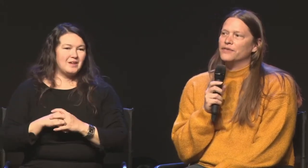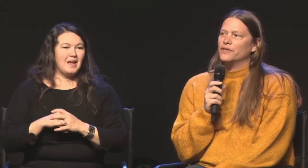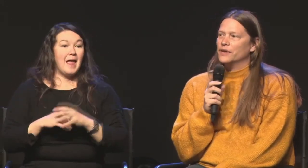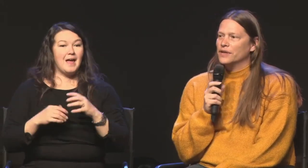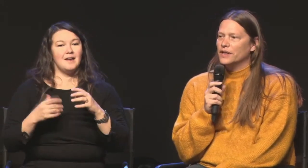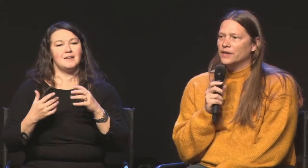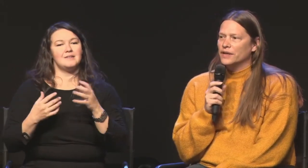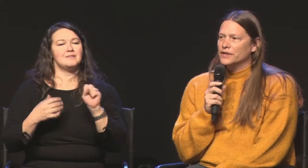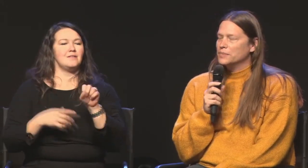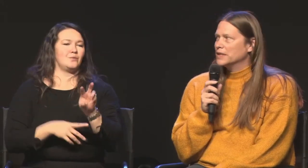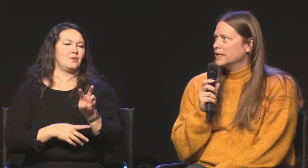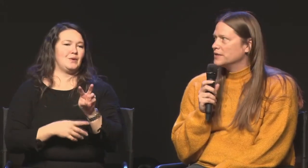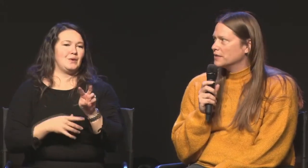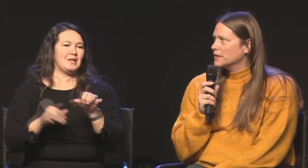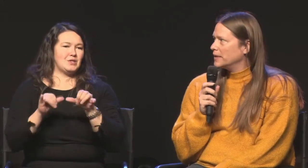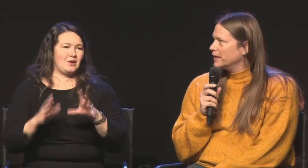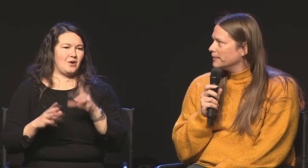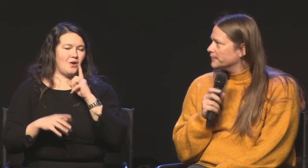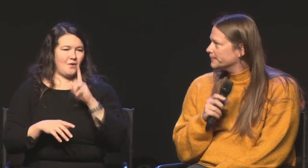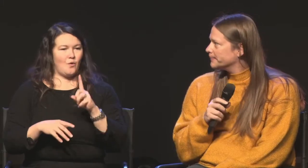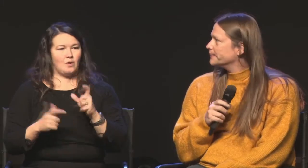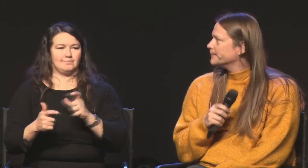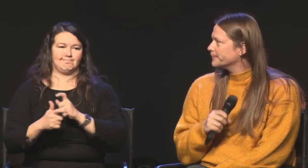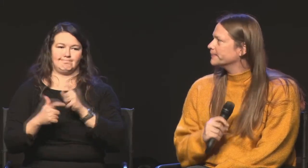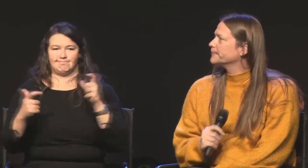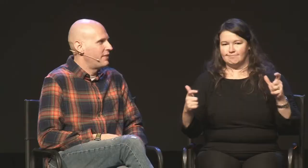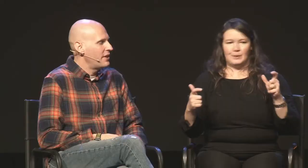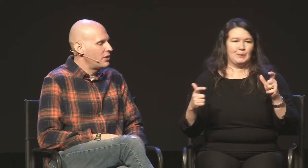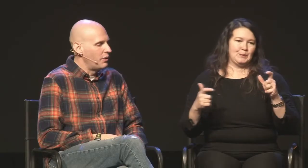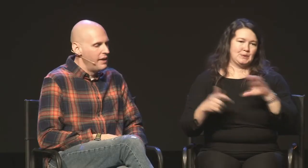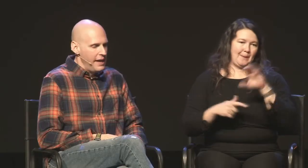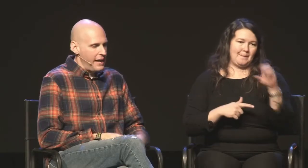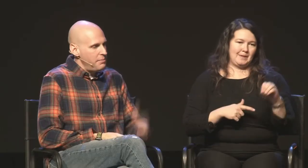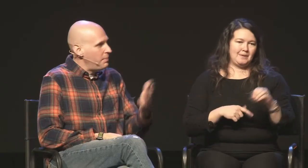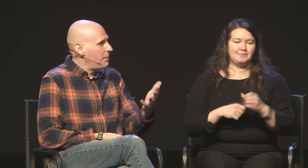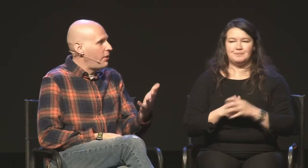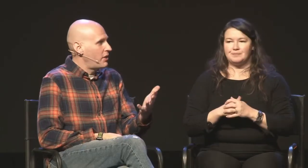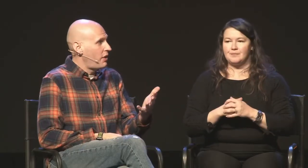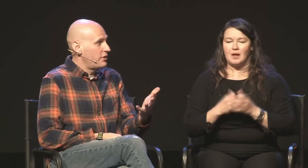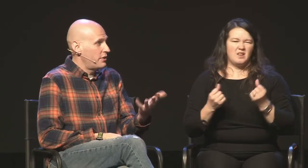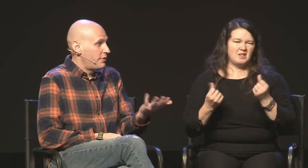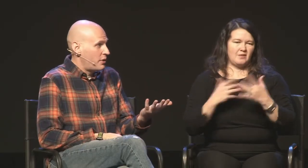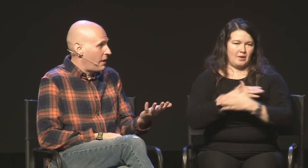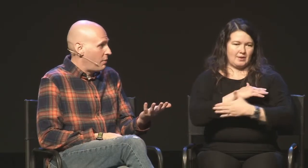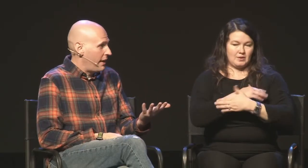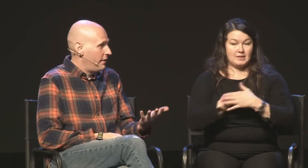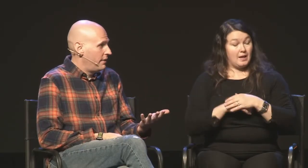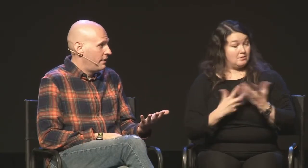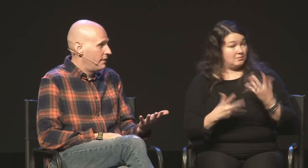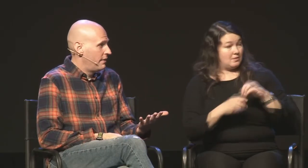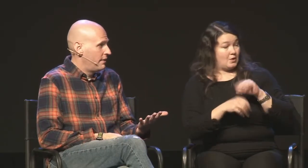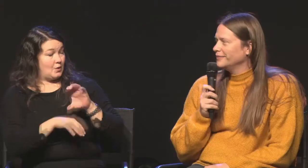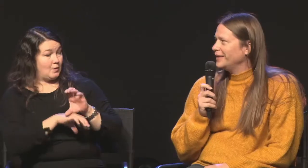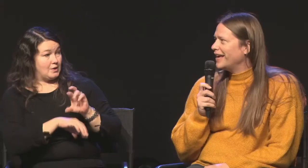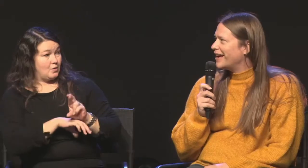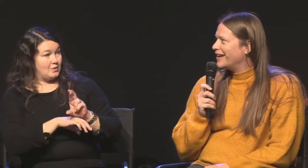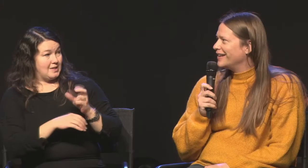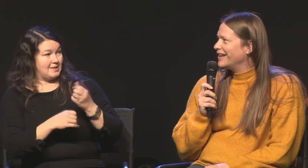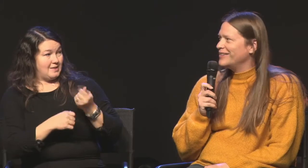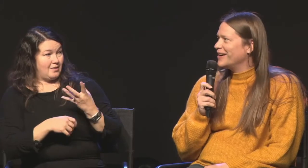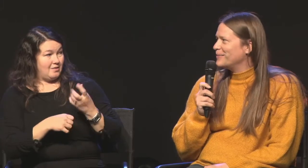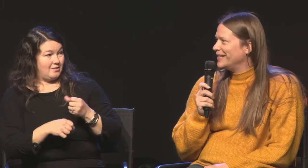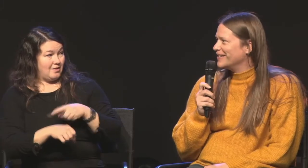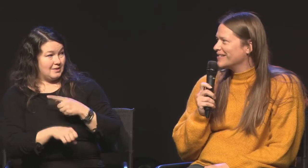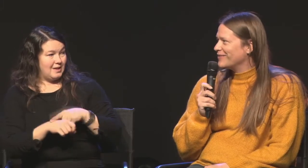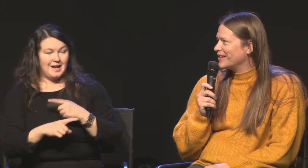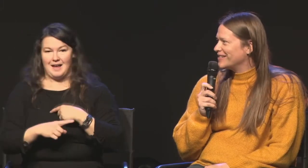engineer for a large multinational company. Nice, very cool. And been a part of Crossroads for quite a while? Yeah, I don't